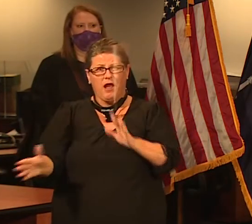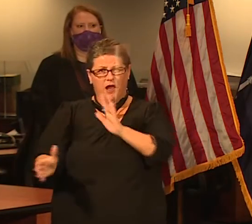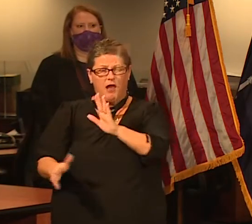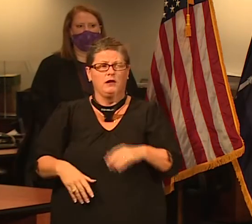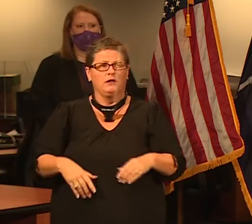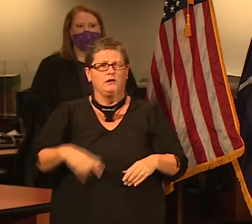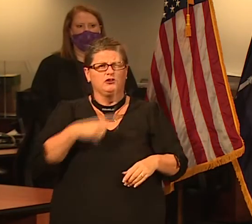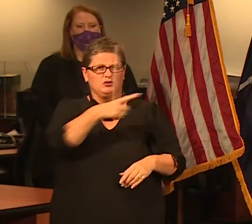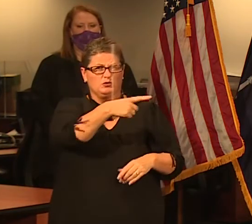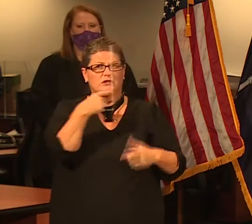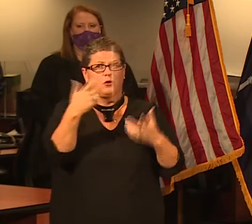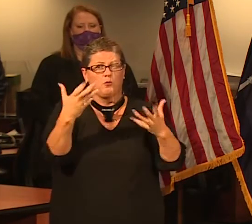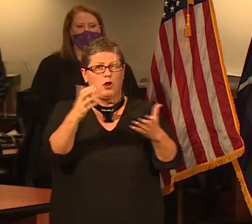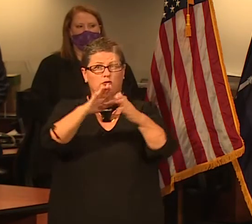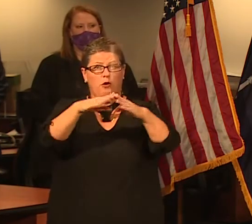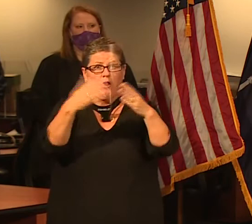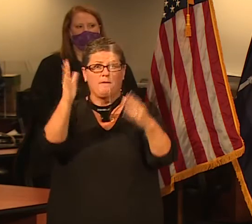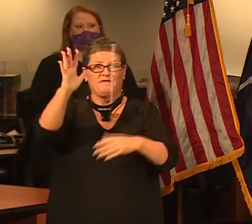worried?